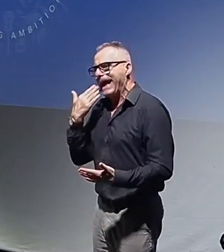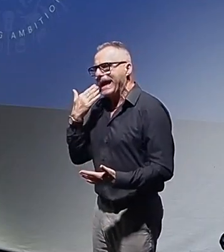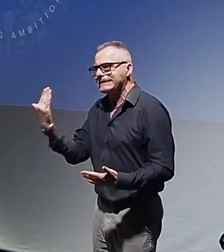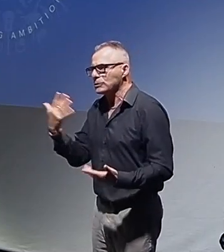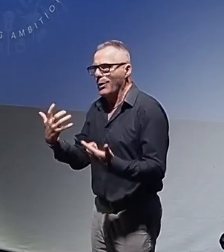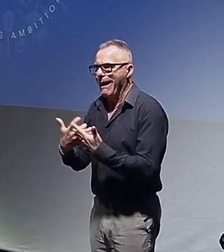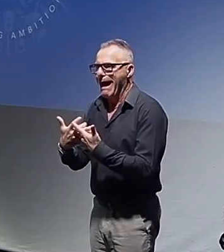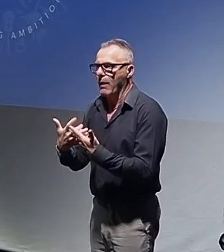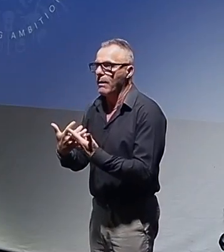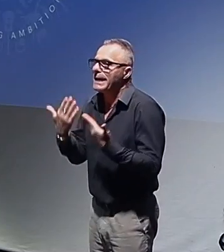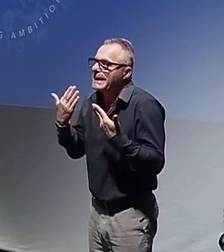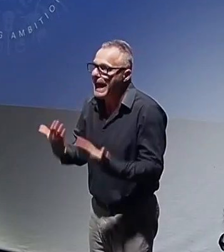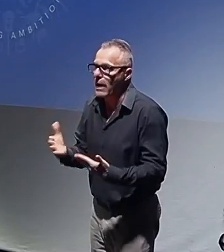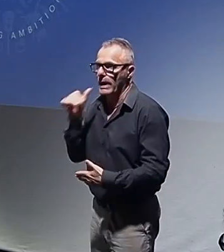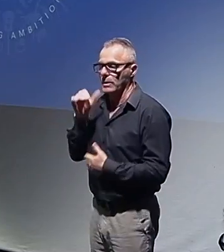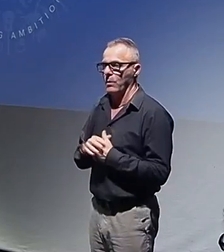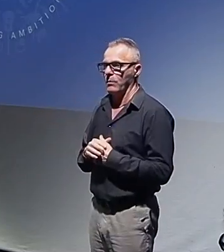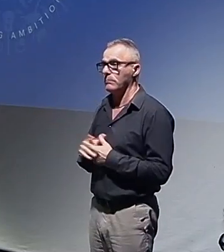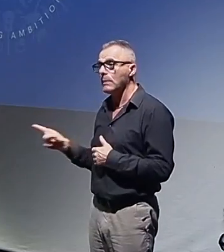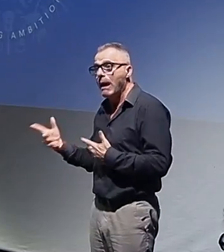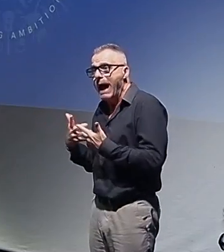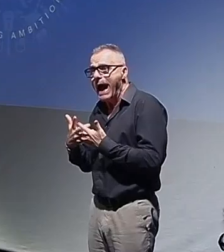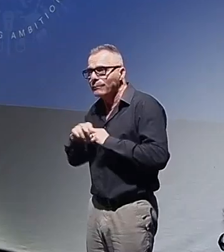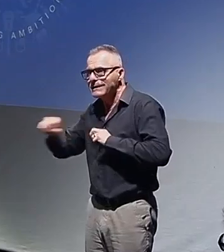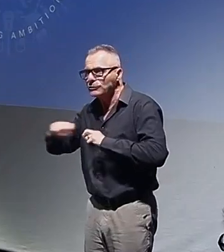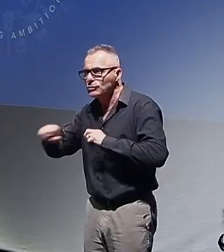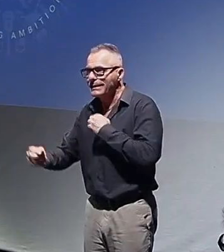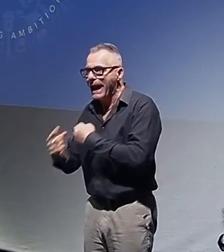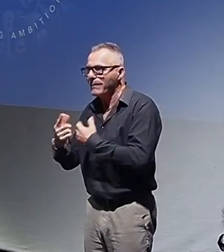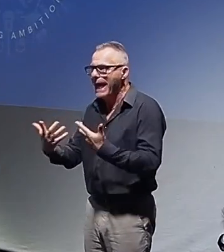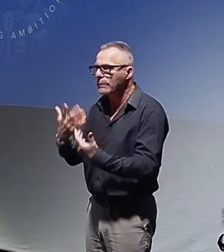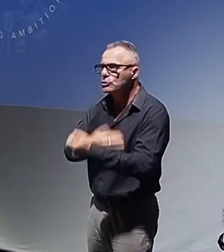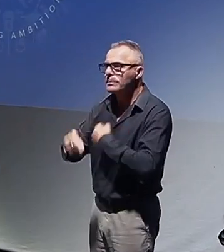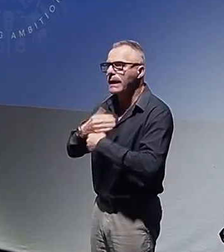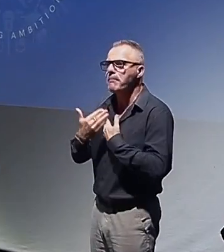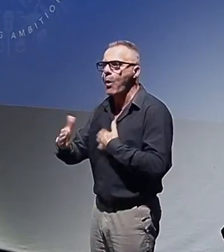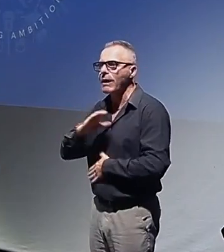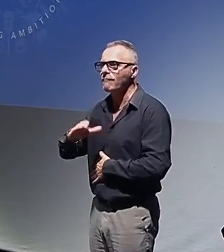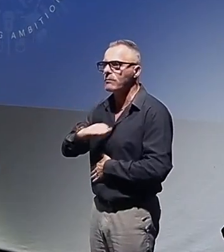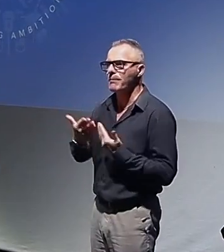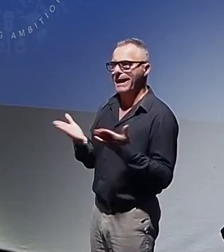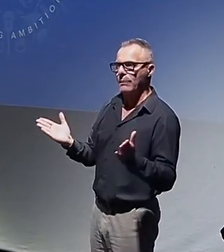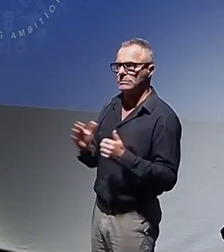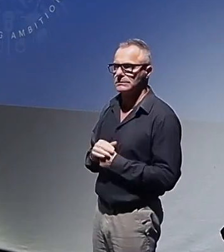with that, but now I know. And how did that journey happen? How did you get more comfortable with it?